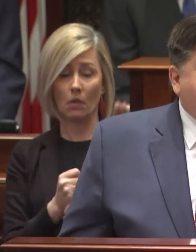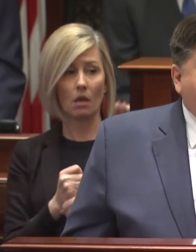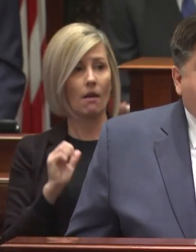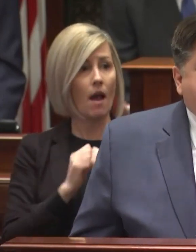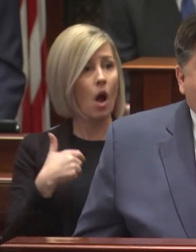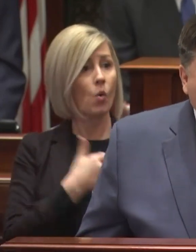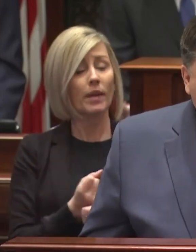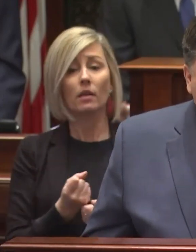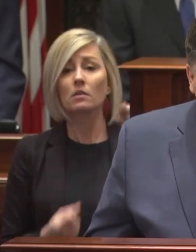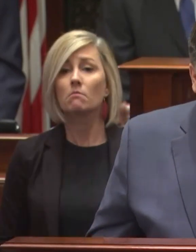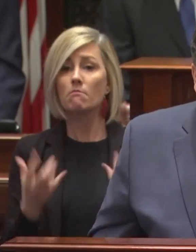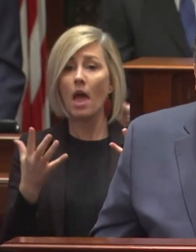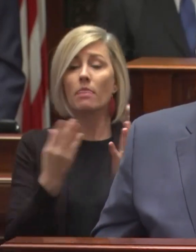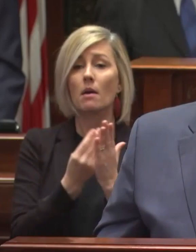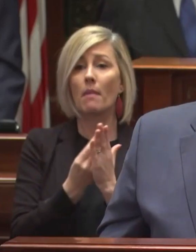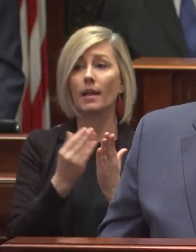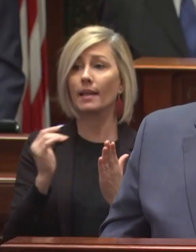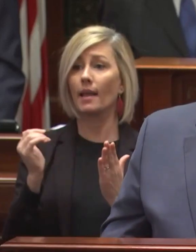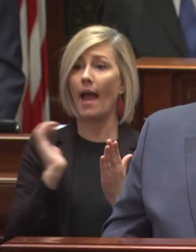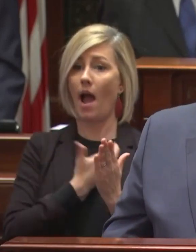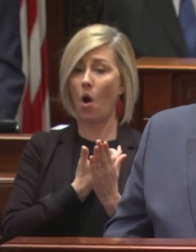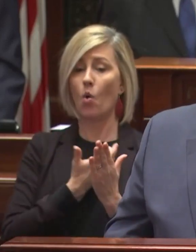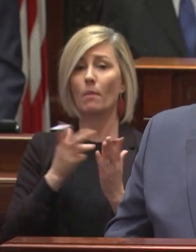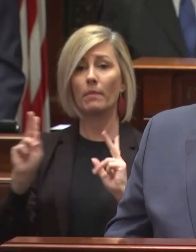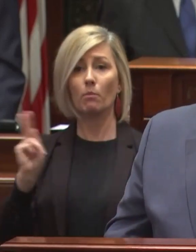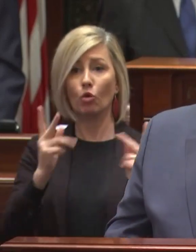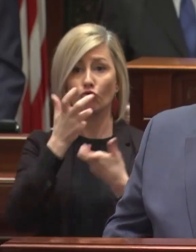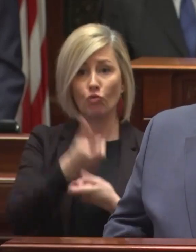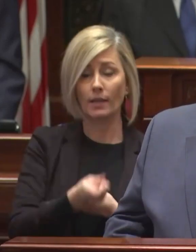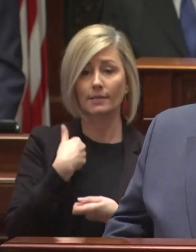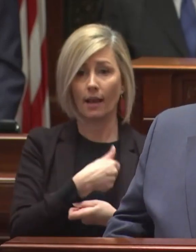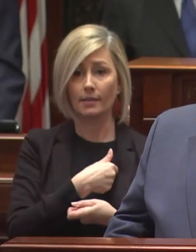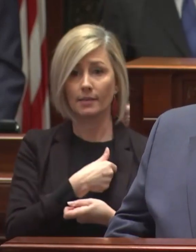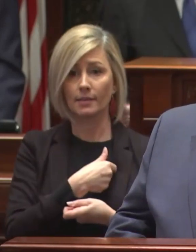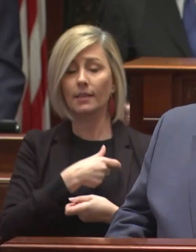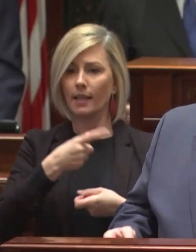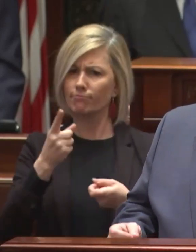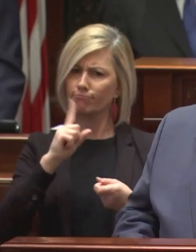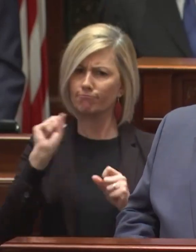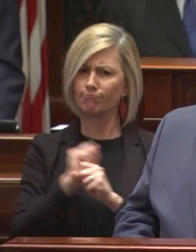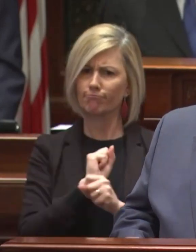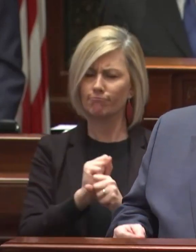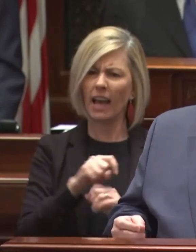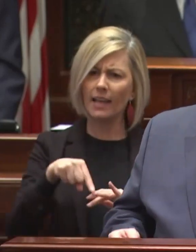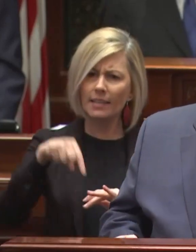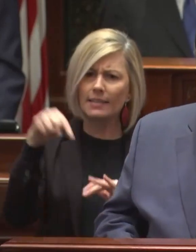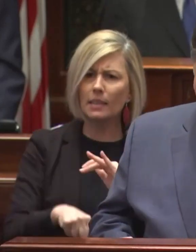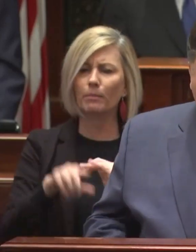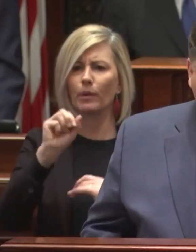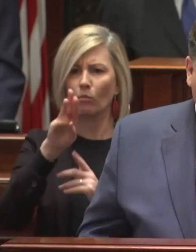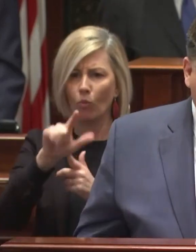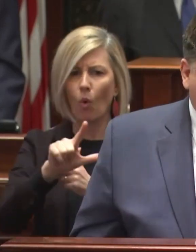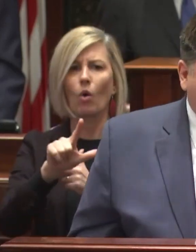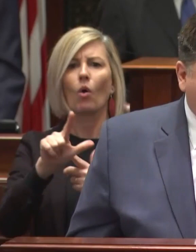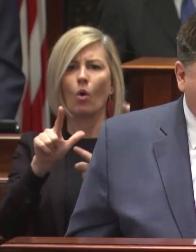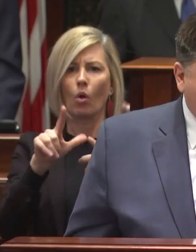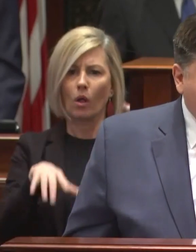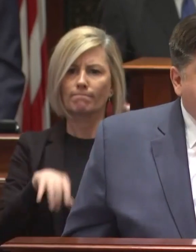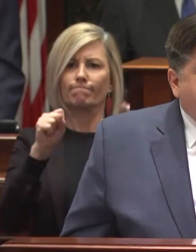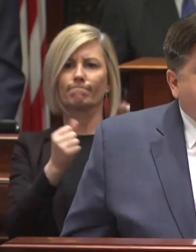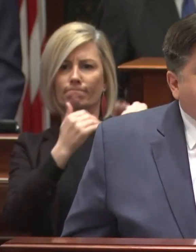we spend the money our citizens trust to our keeping is, at its root, a deeply moral